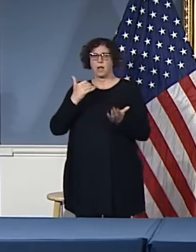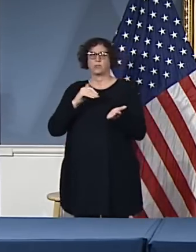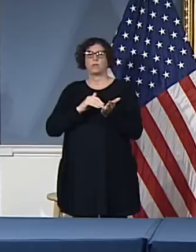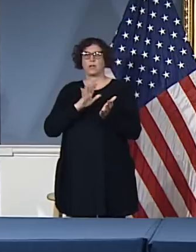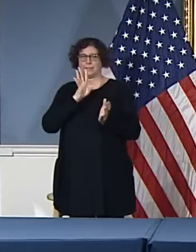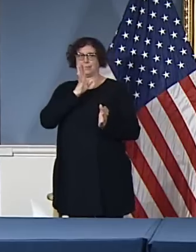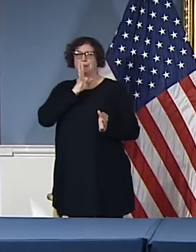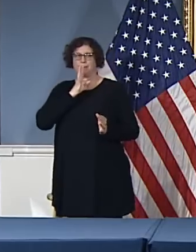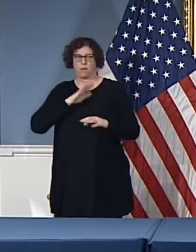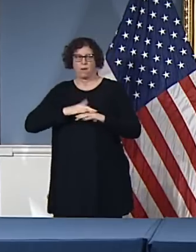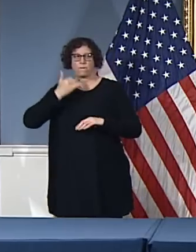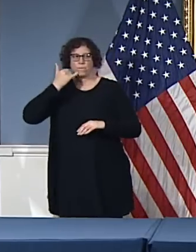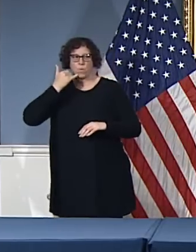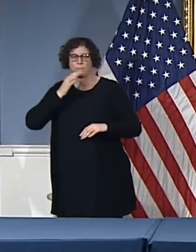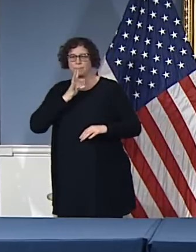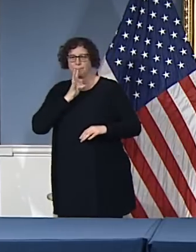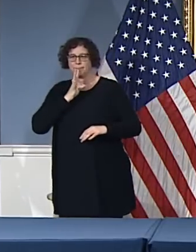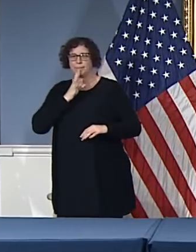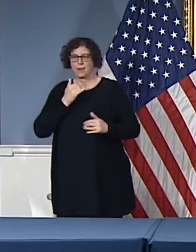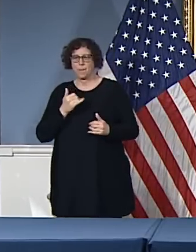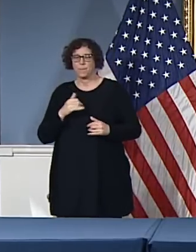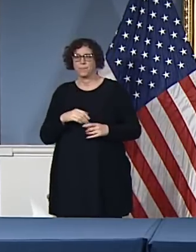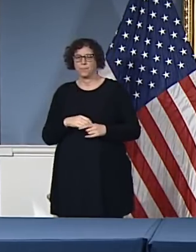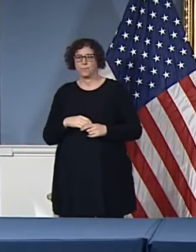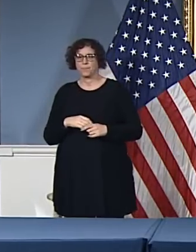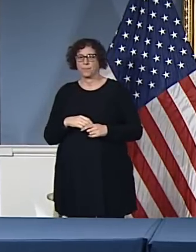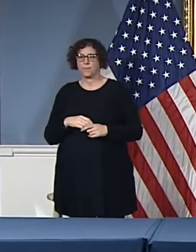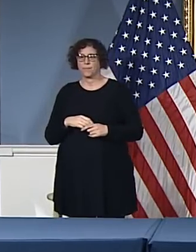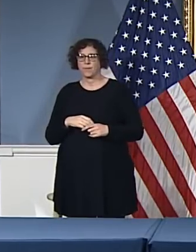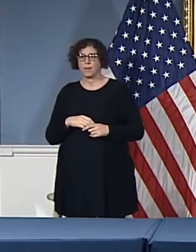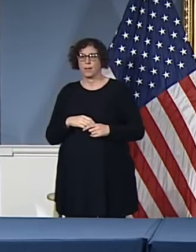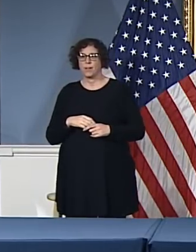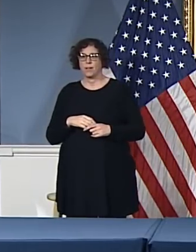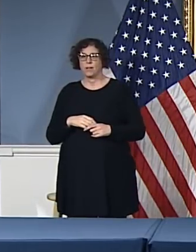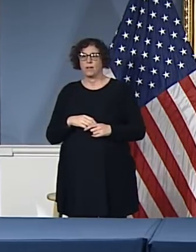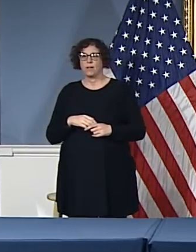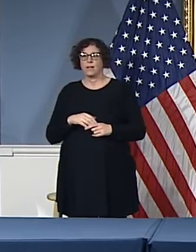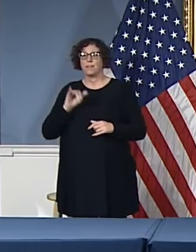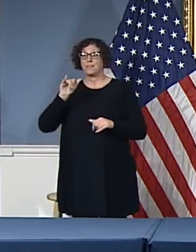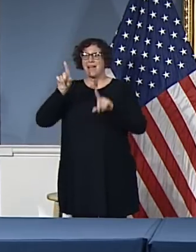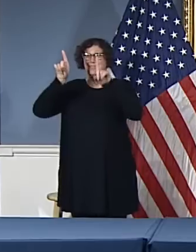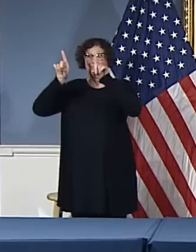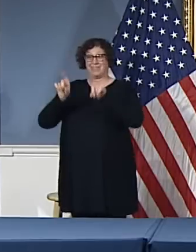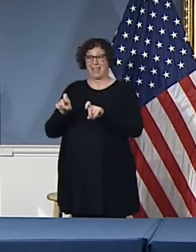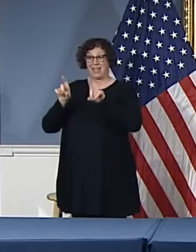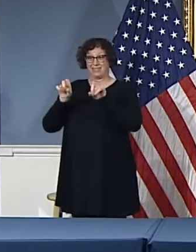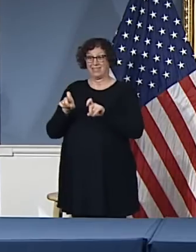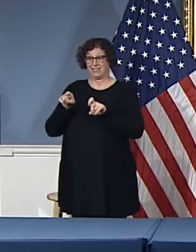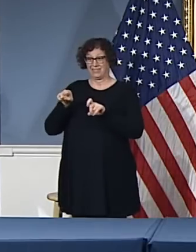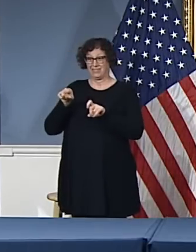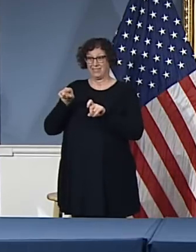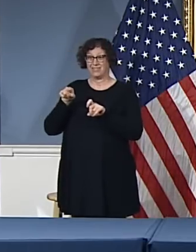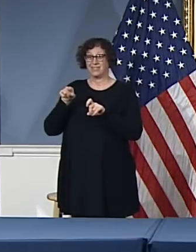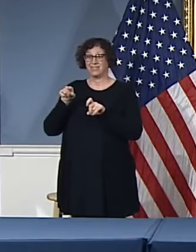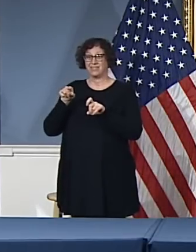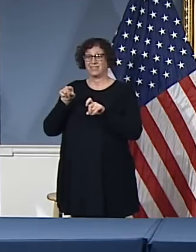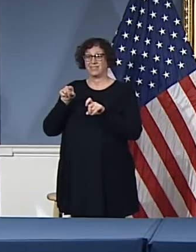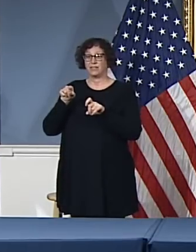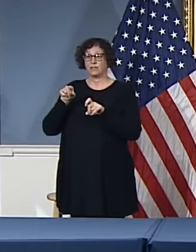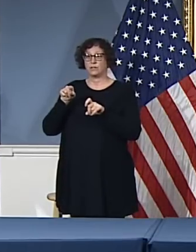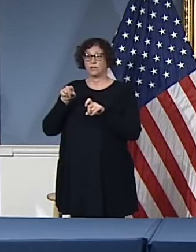testing from more of a walk-by or drive-by model at Jacoby. It will